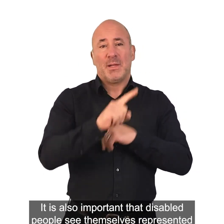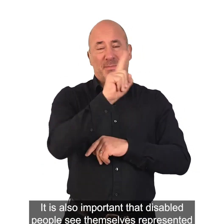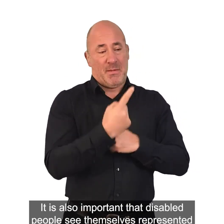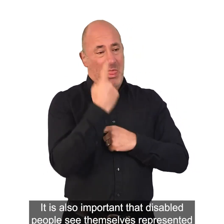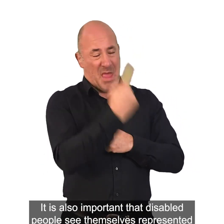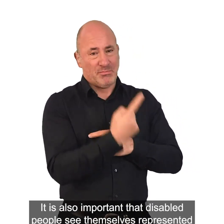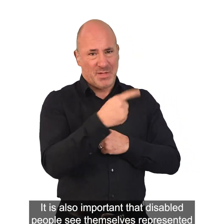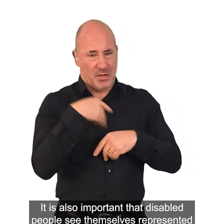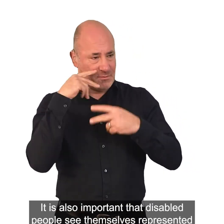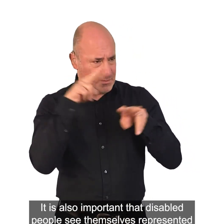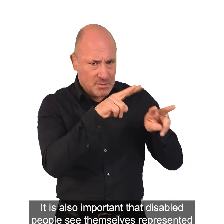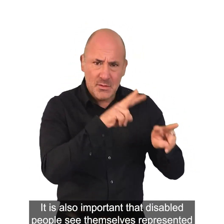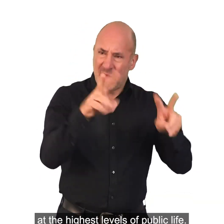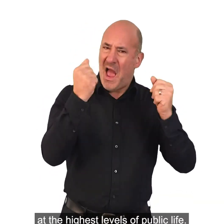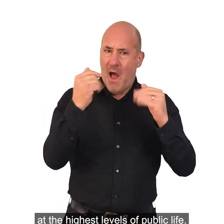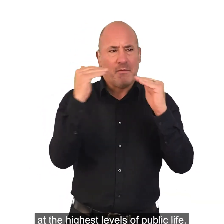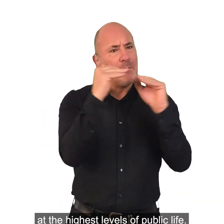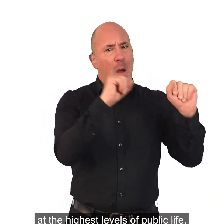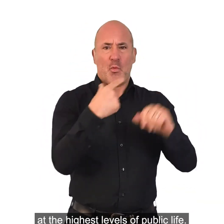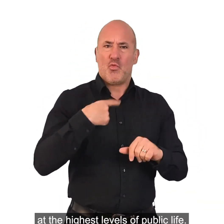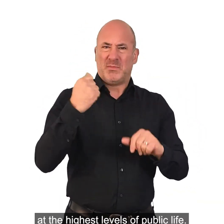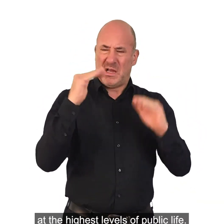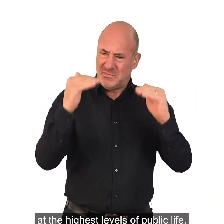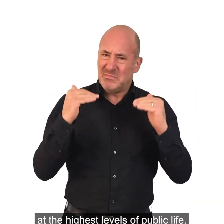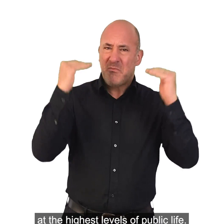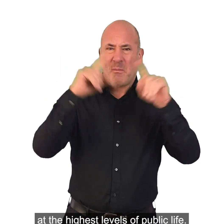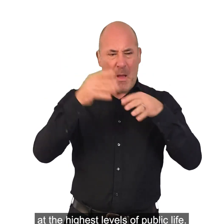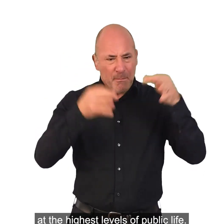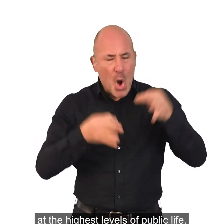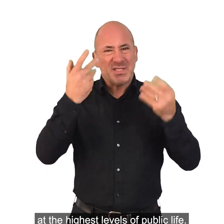themselves represented at the highest levels of public life.